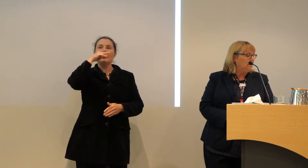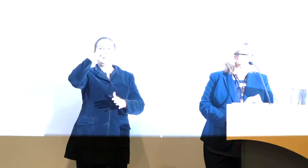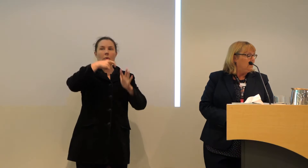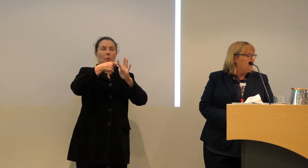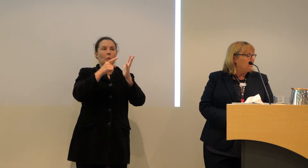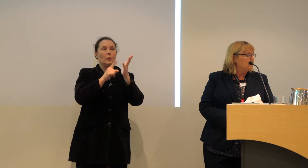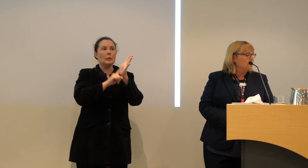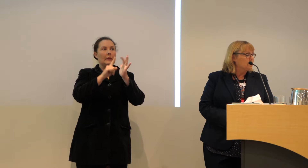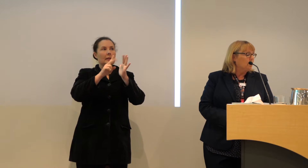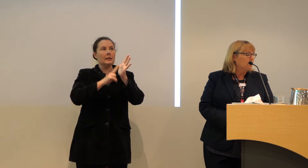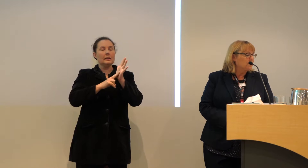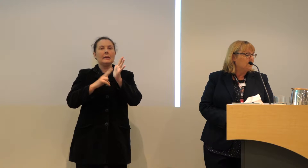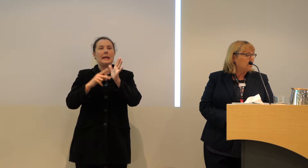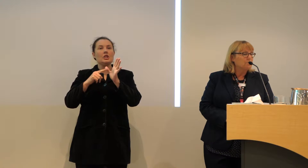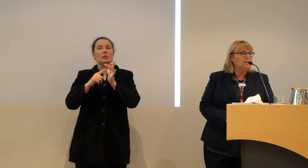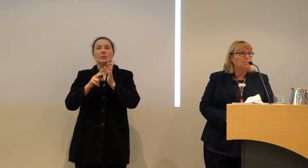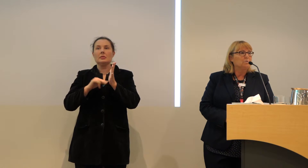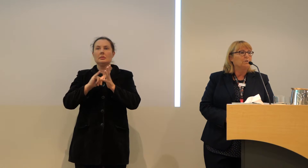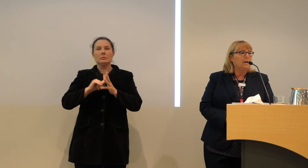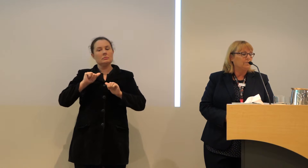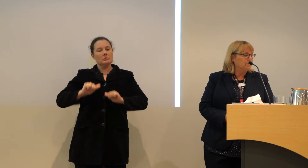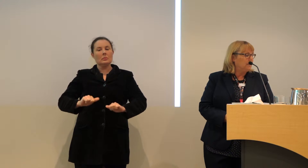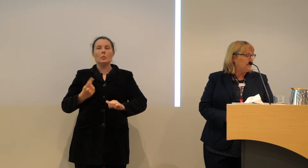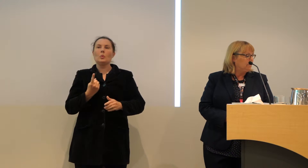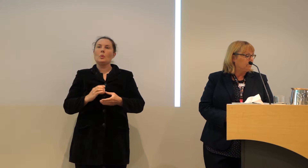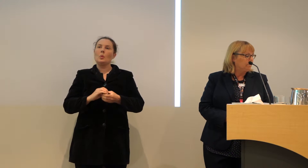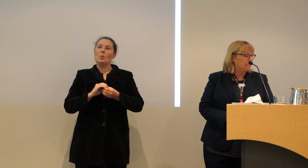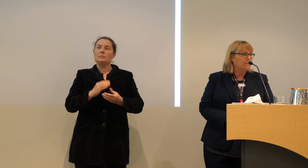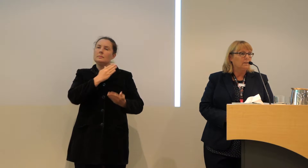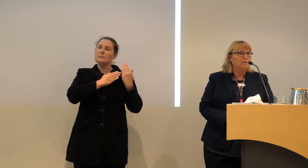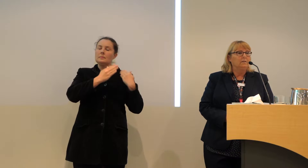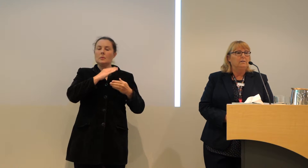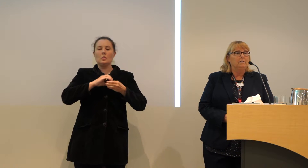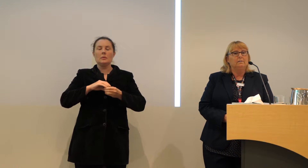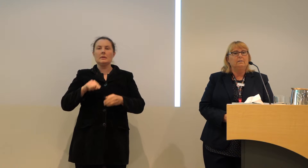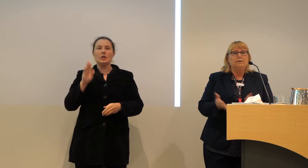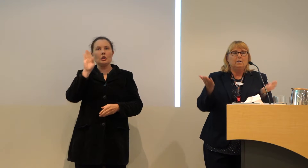Nations, the traditional owners of the country on which we are gathered today.